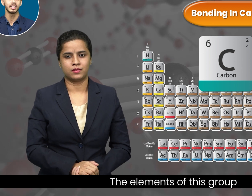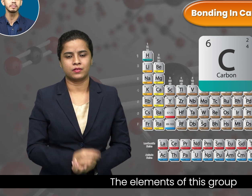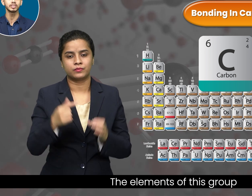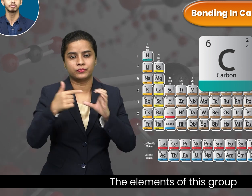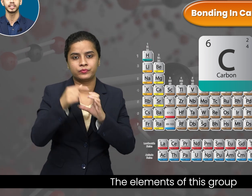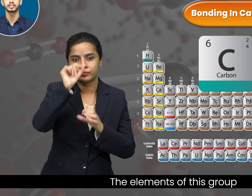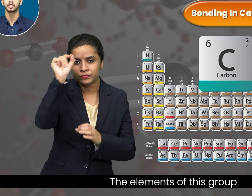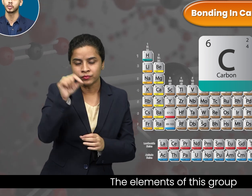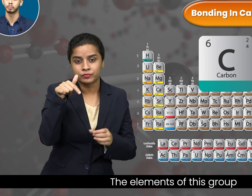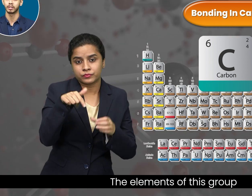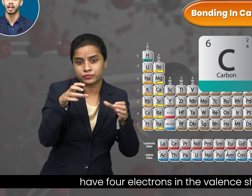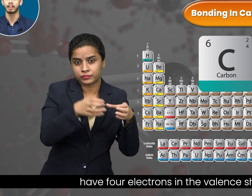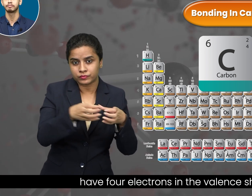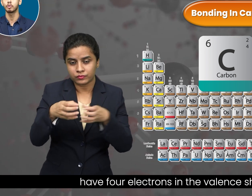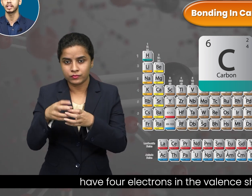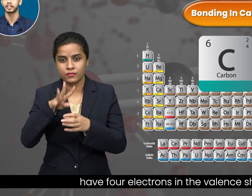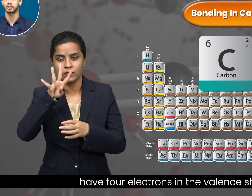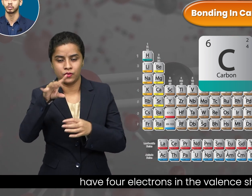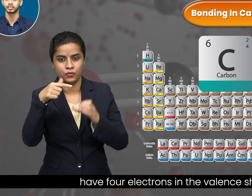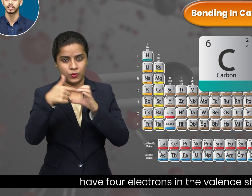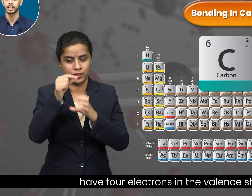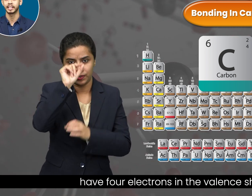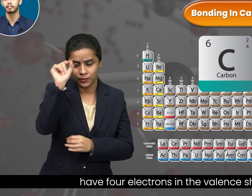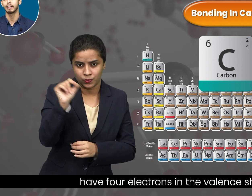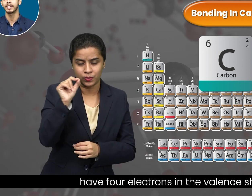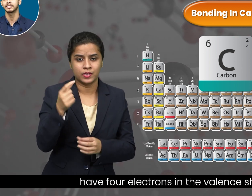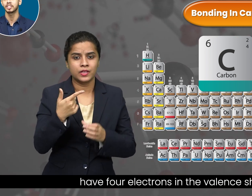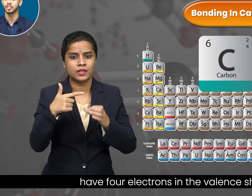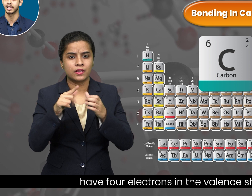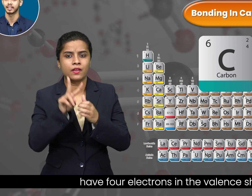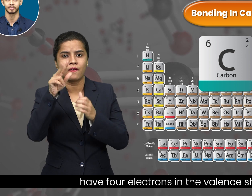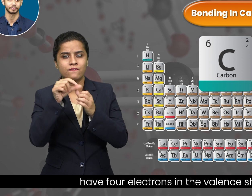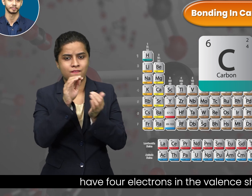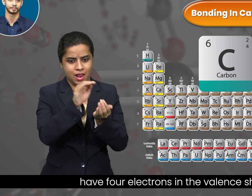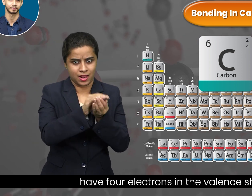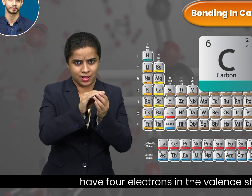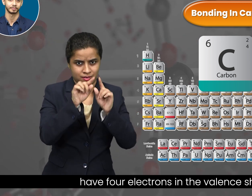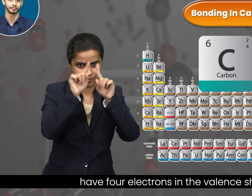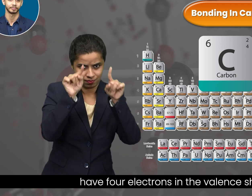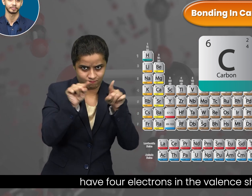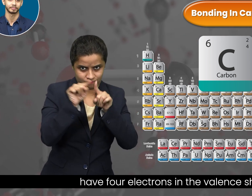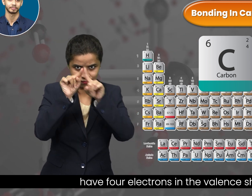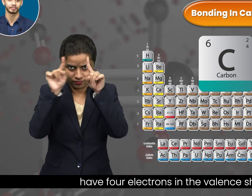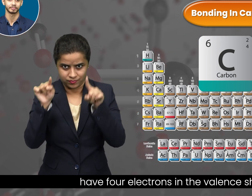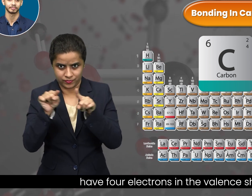The elements of this group have 4 electrons in the valence shell.